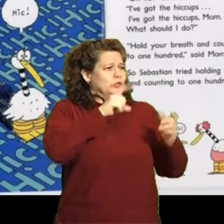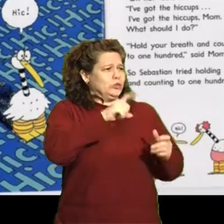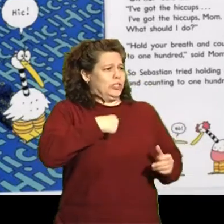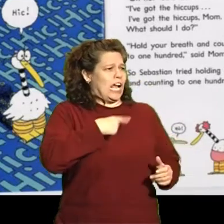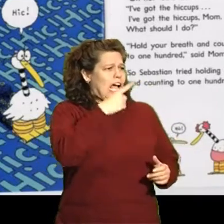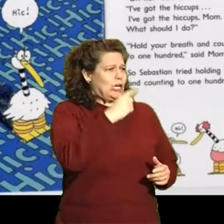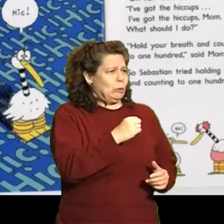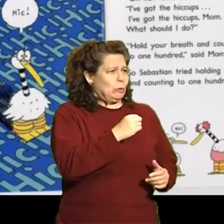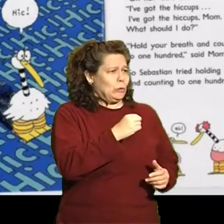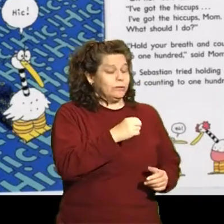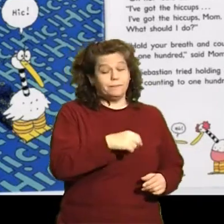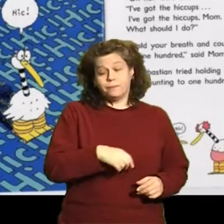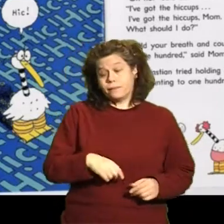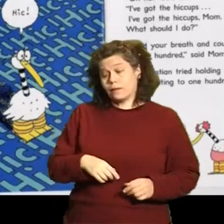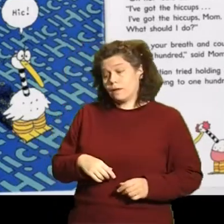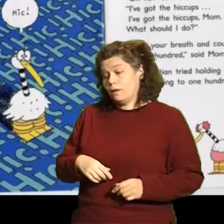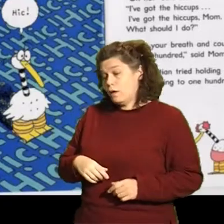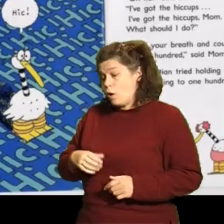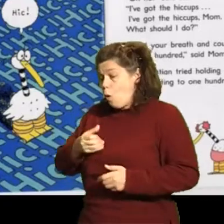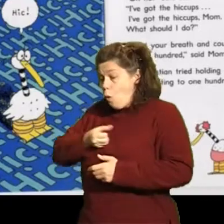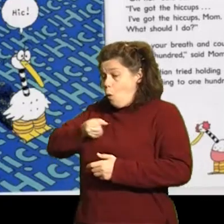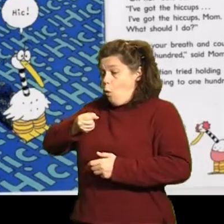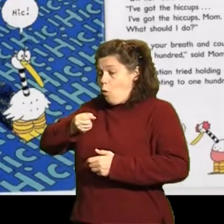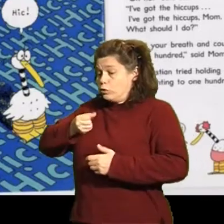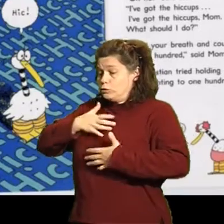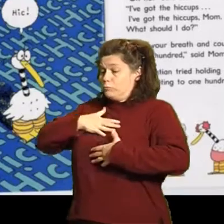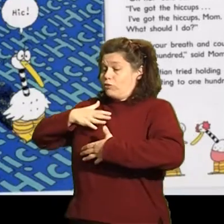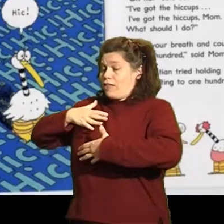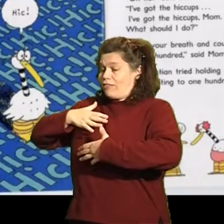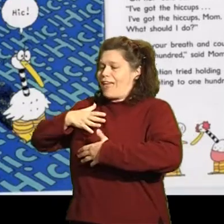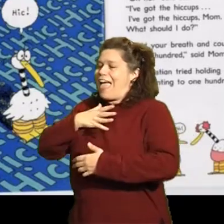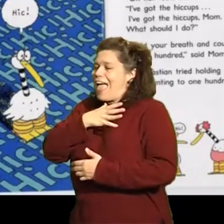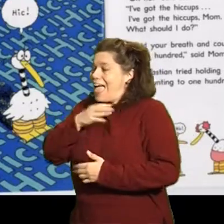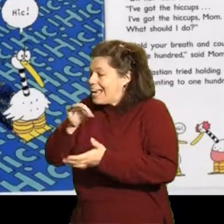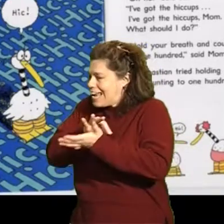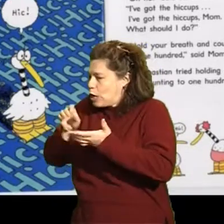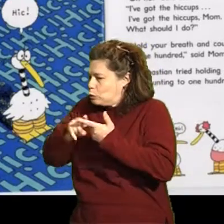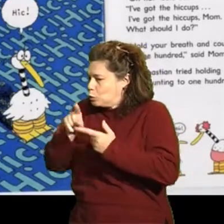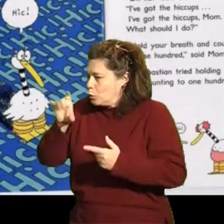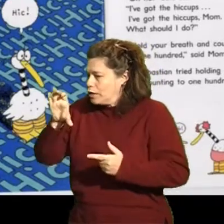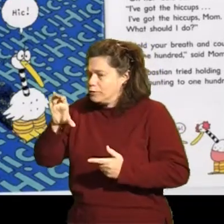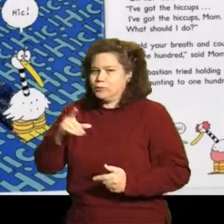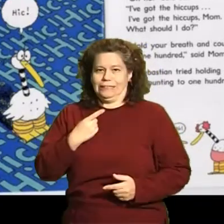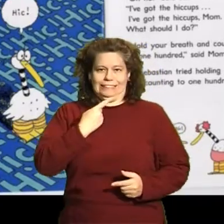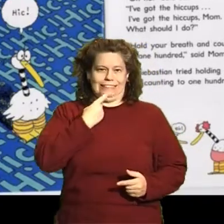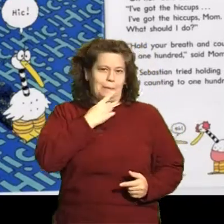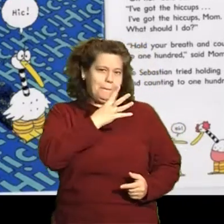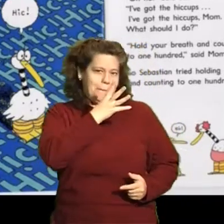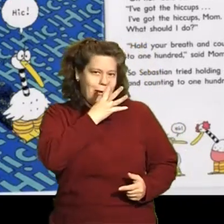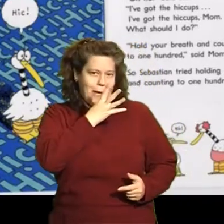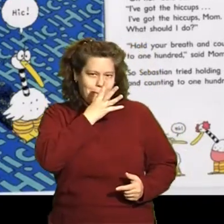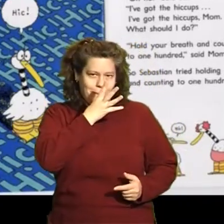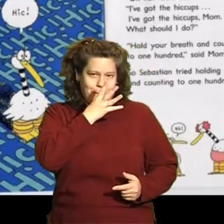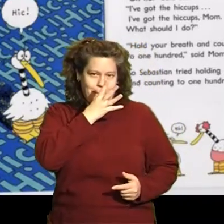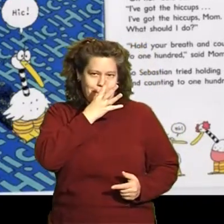"I've got the hiccups, Mom. What should I do?" "Hold your breath and count to 100, said